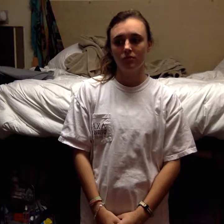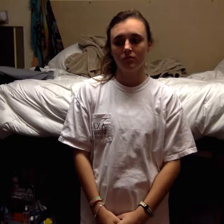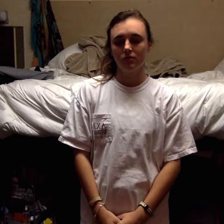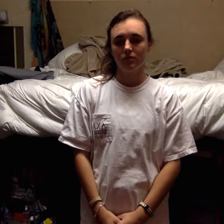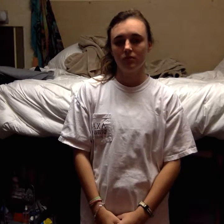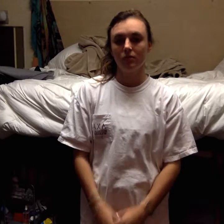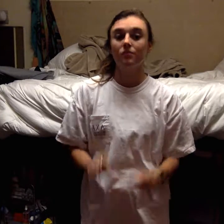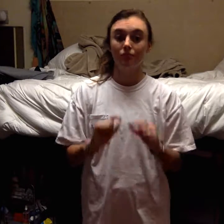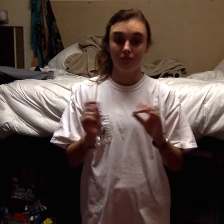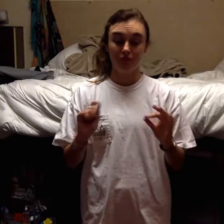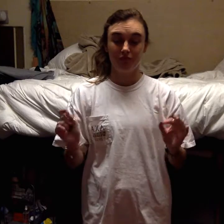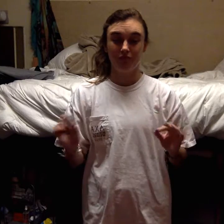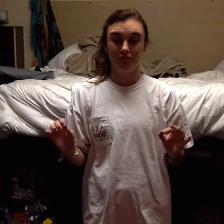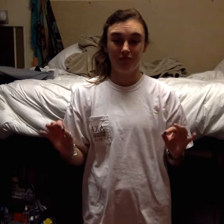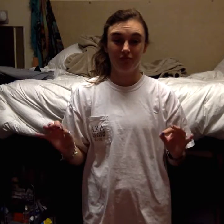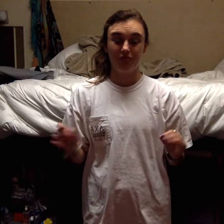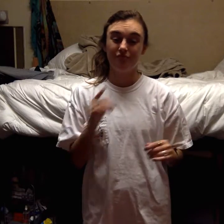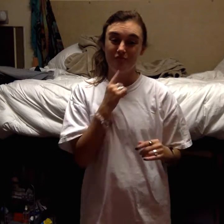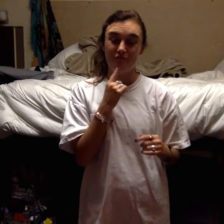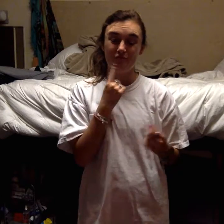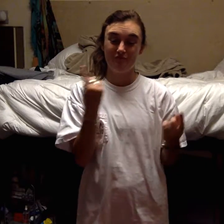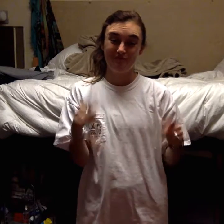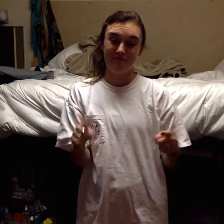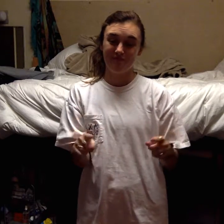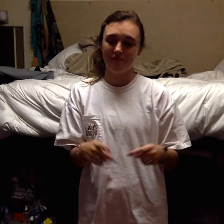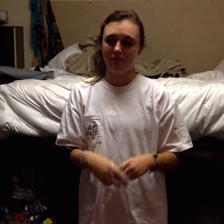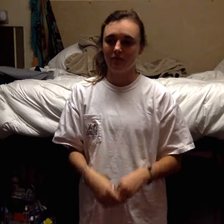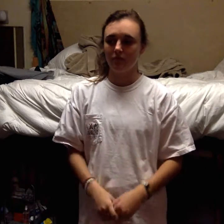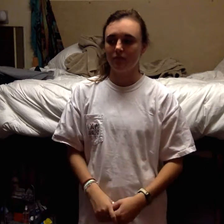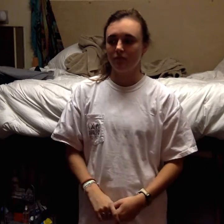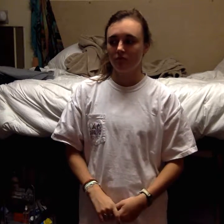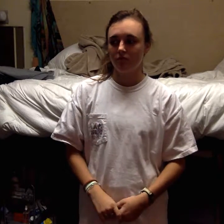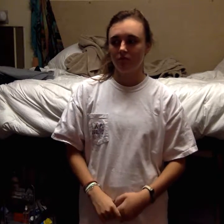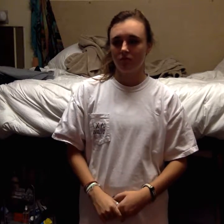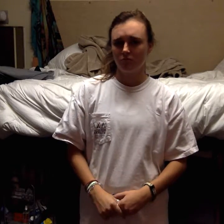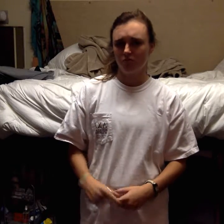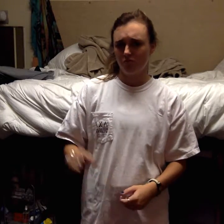color. We wouldn't want Eric just to get shorter and wider, right?